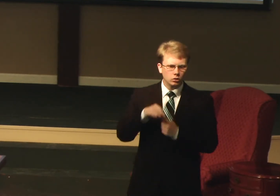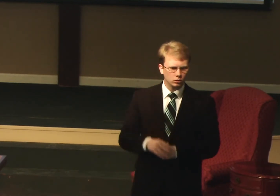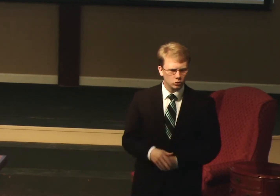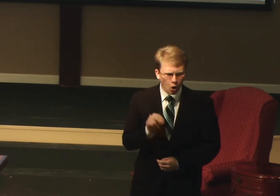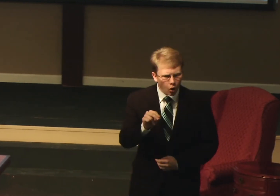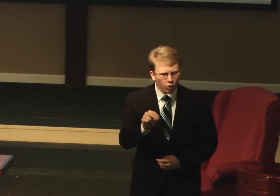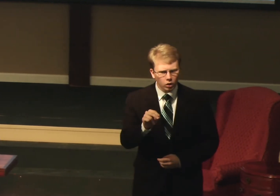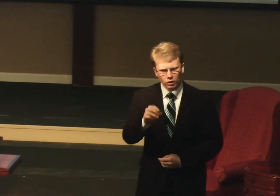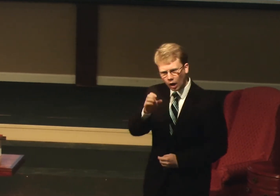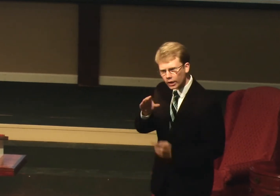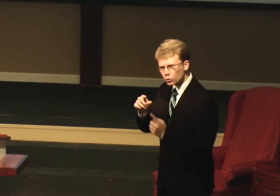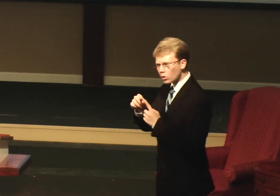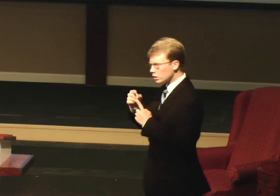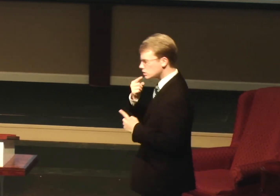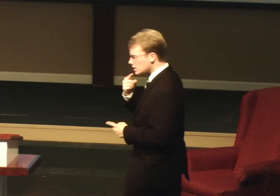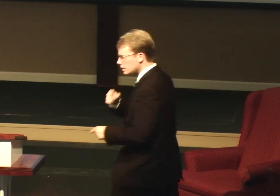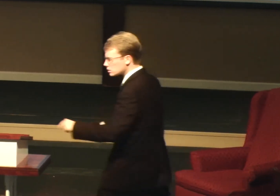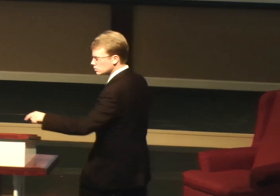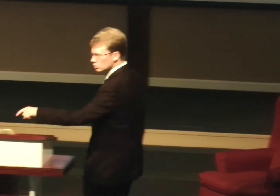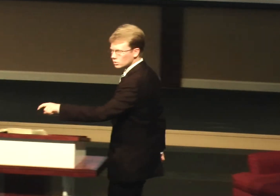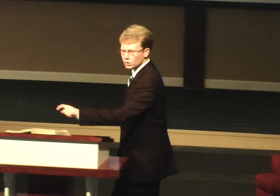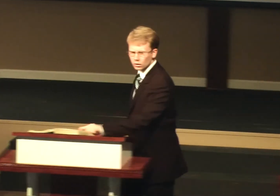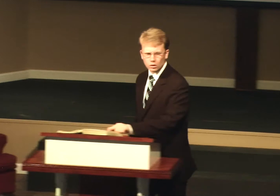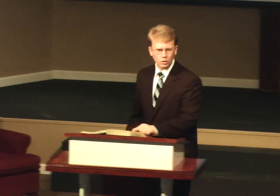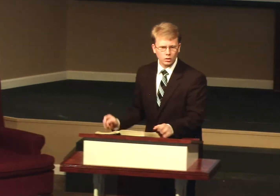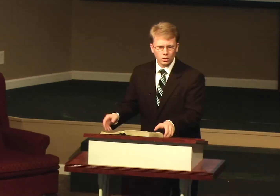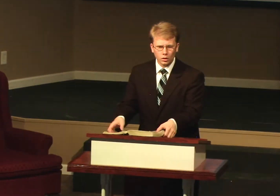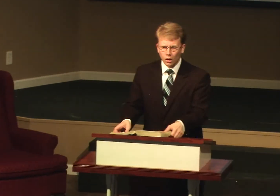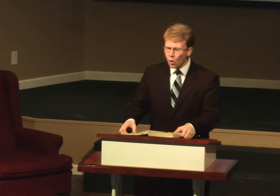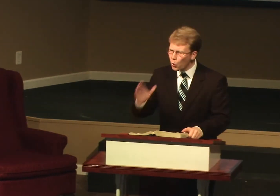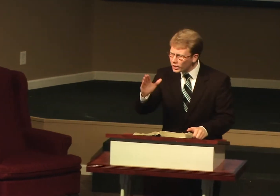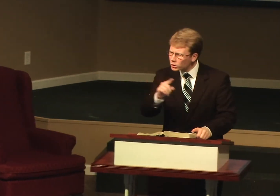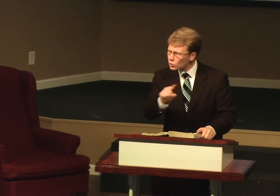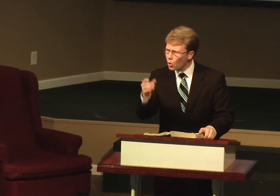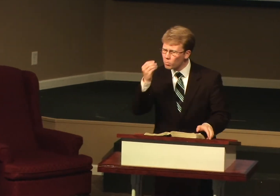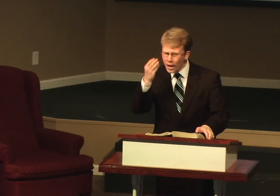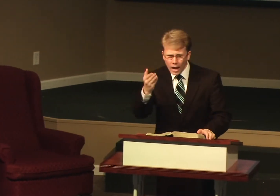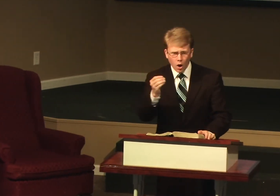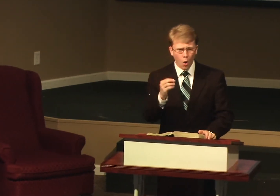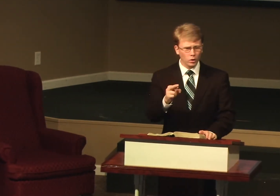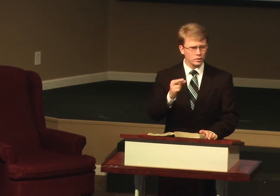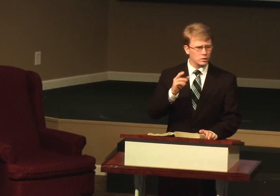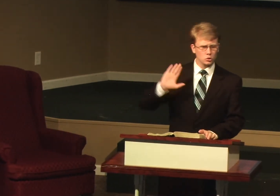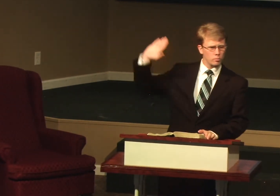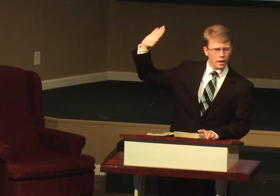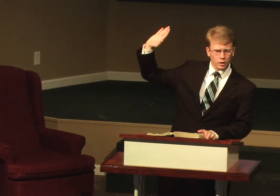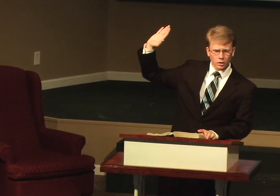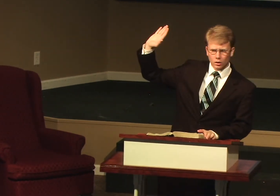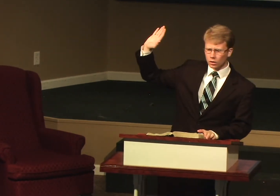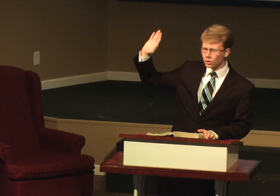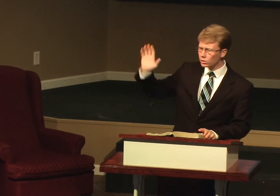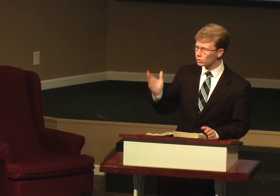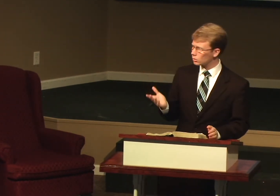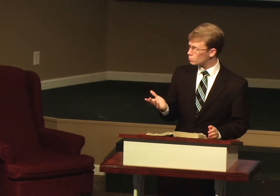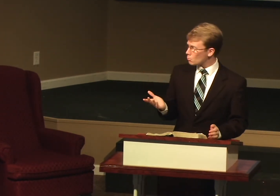really mean that. I'm the exception to the rule. No, this is what it says. Are you going to obey it or